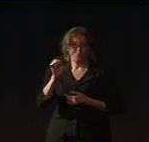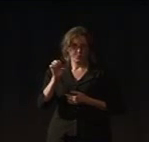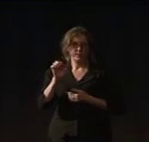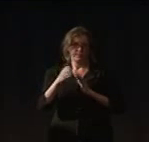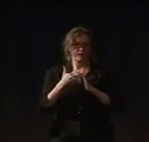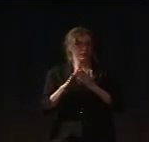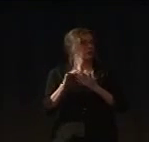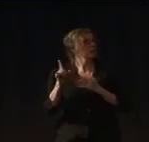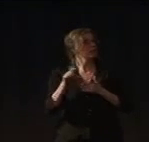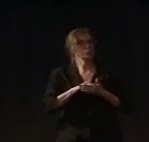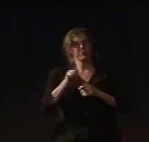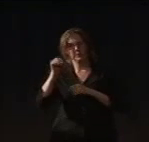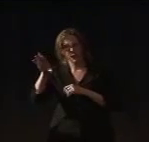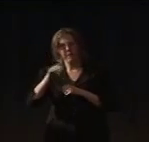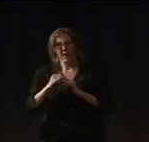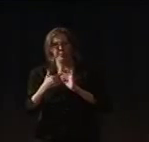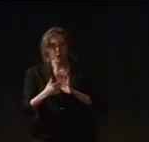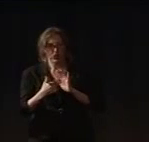others, to try to